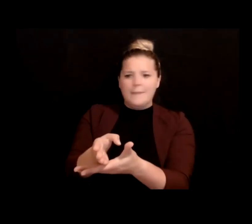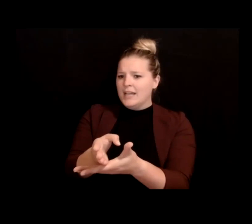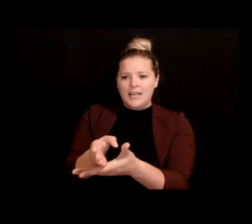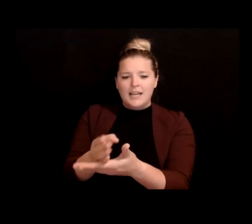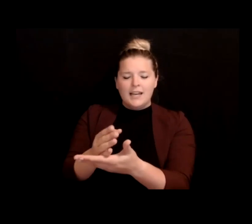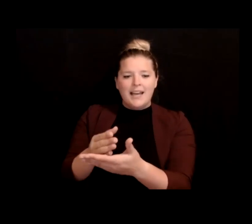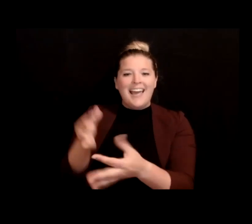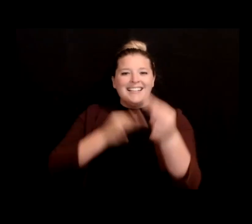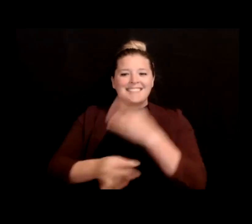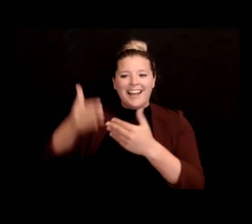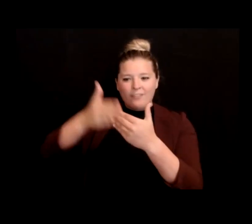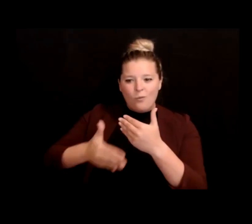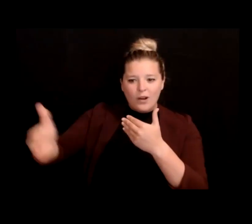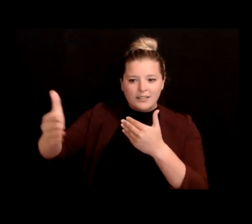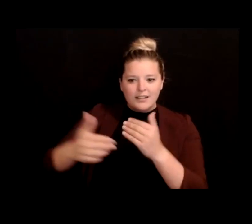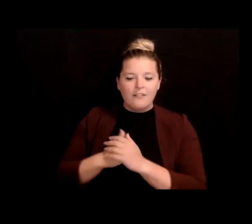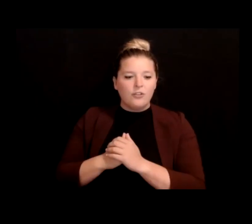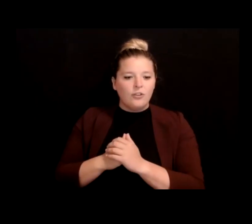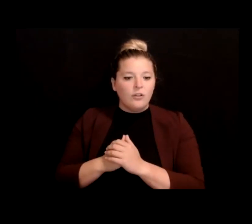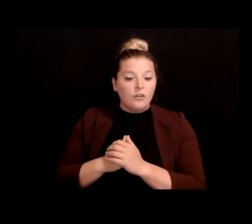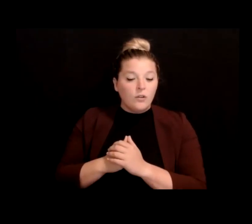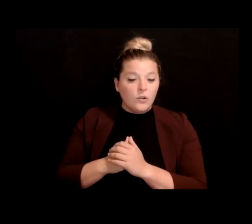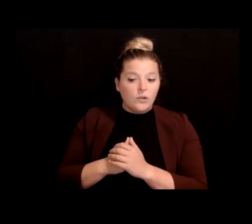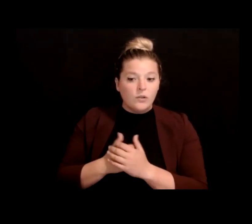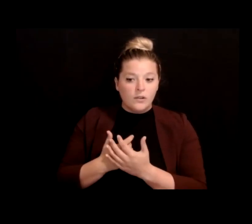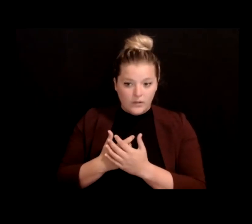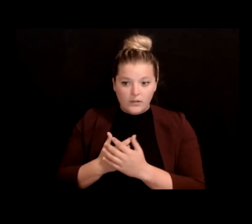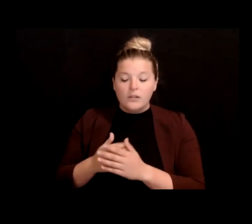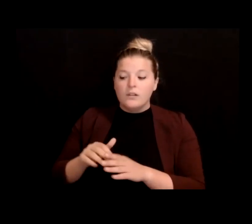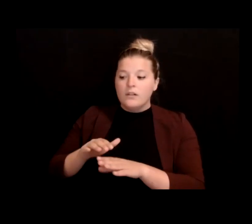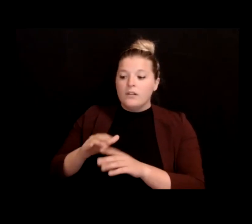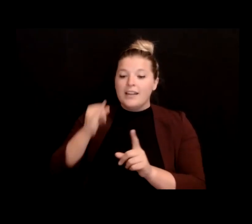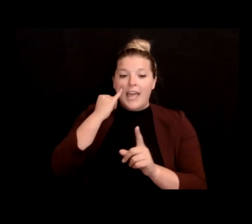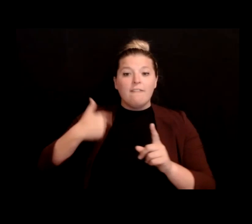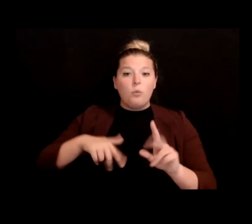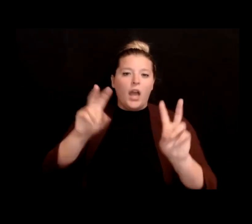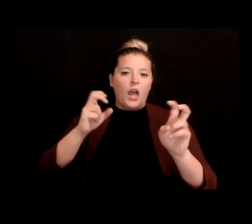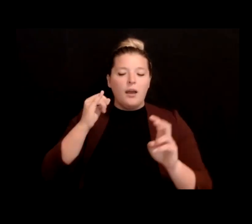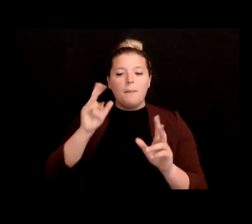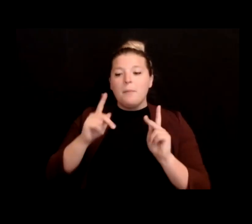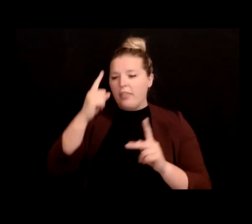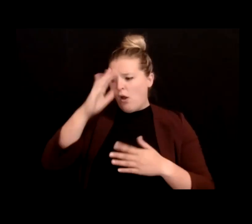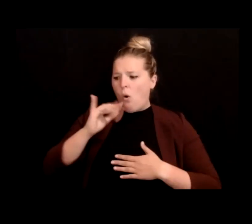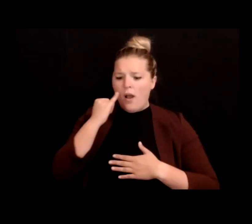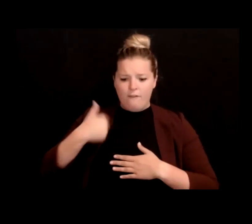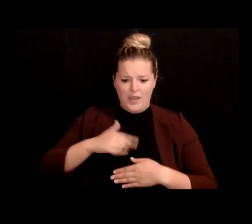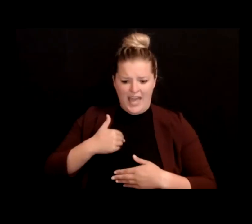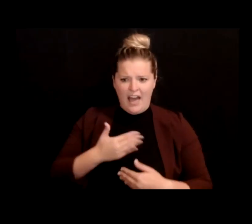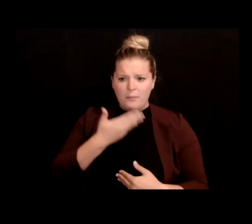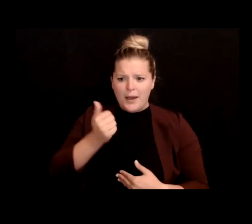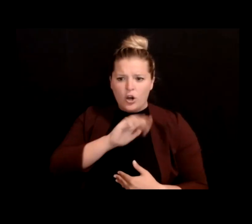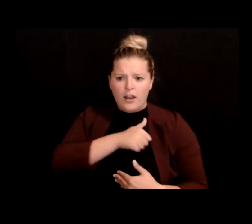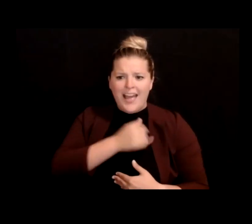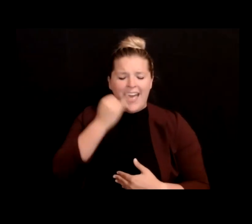after. Oppression wants us to think that if we have a better attitude, that if we get better grants, that if we can form the correct coalitions